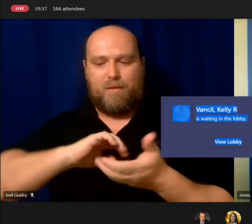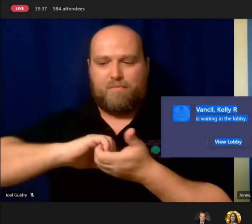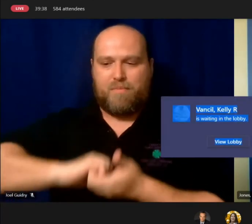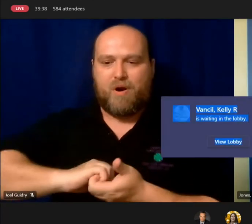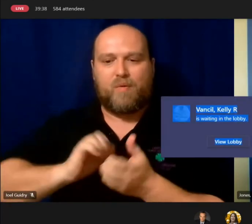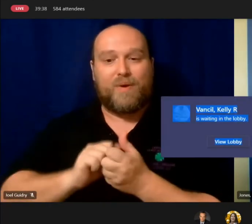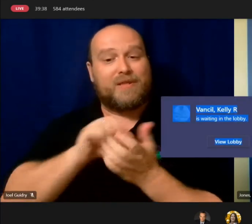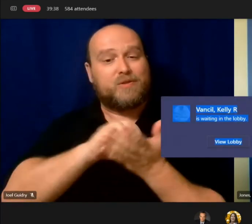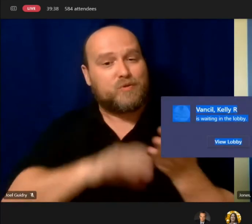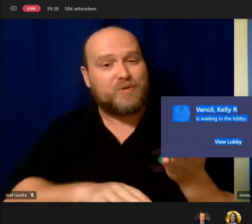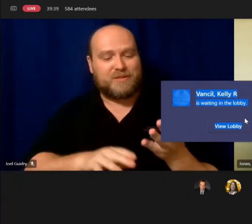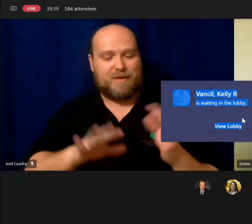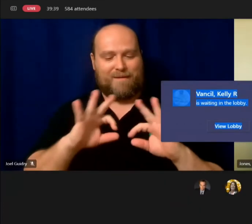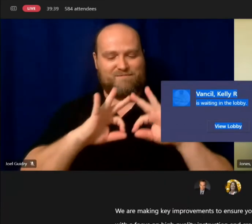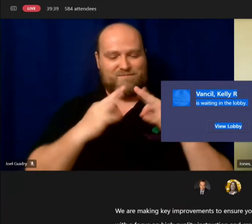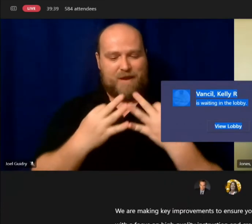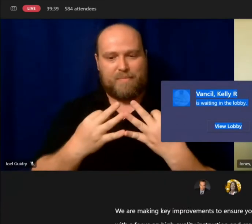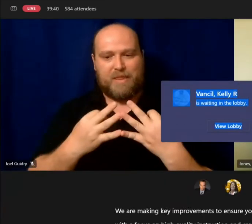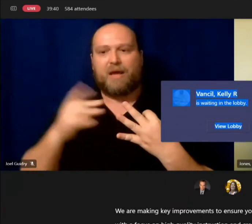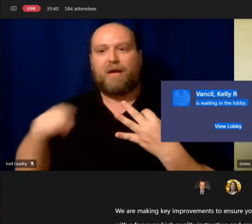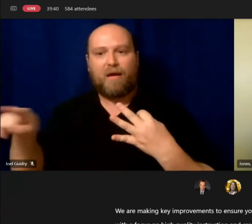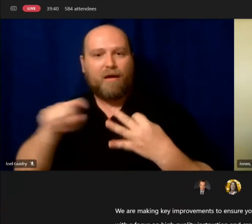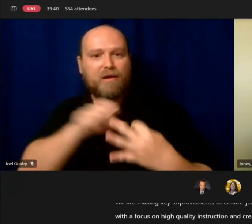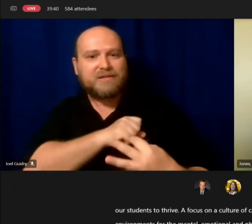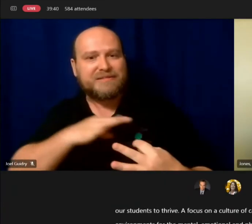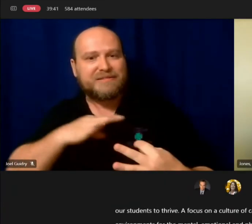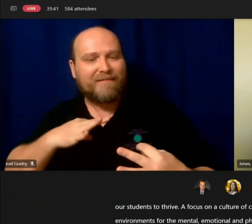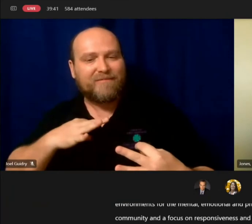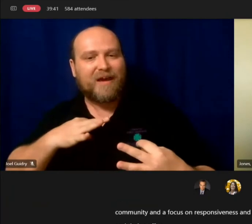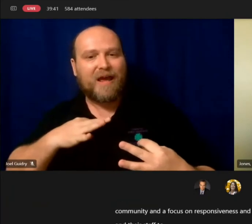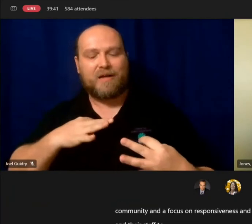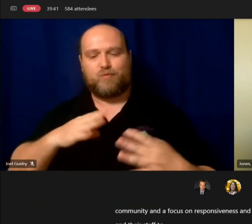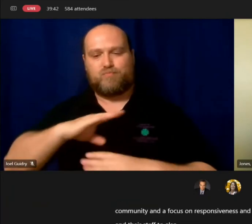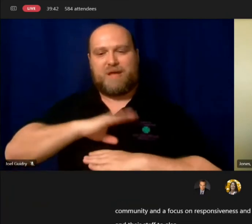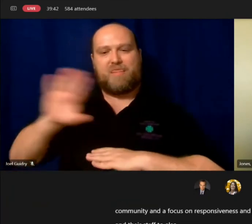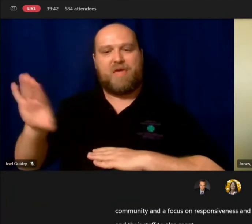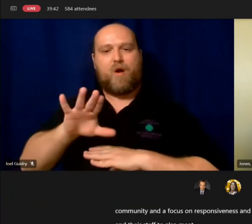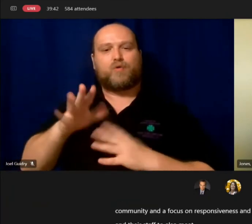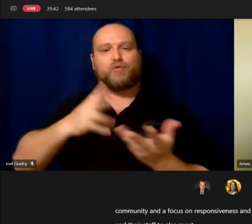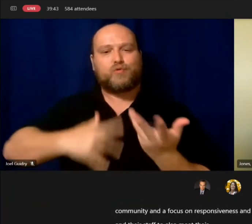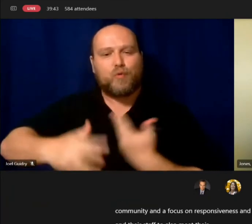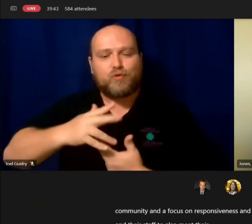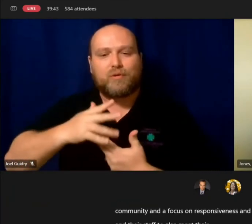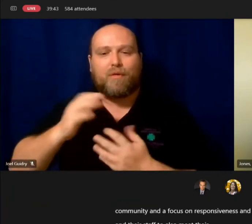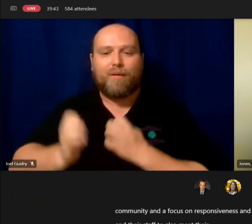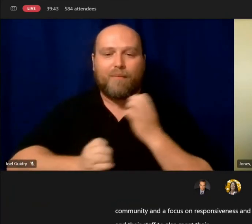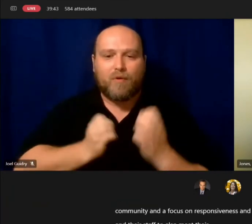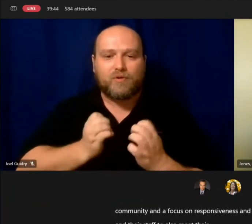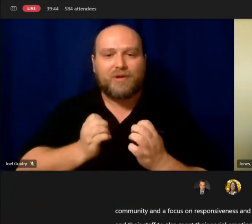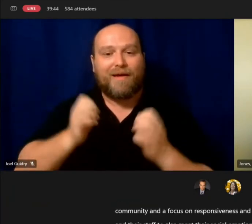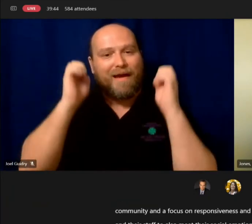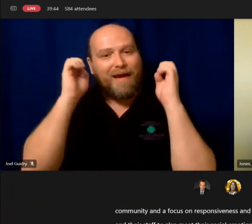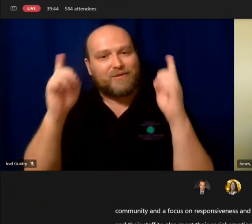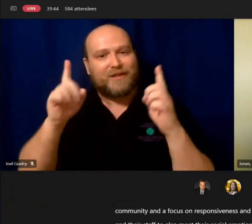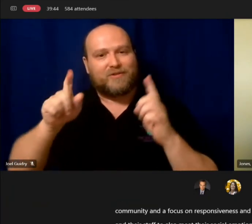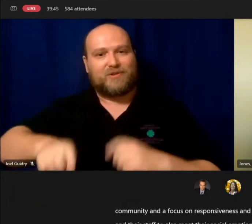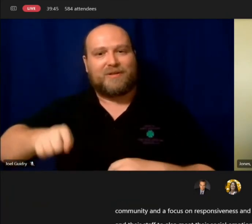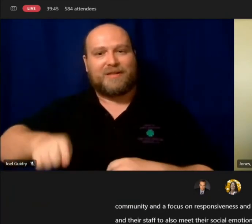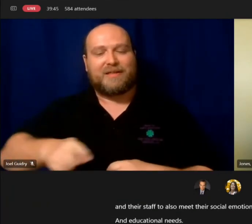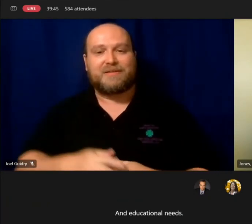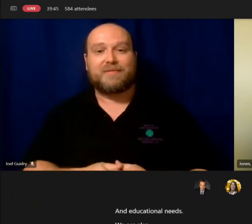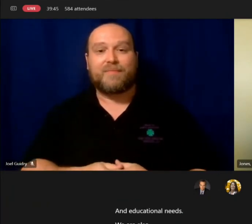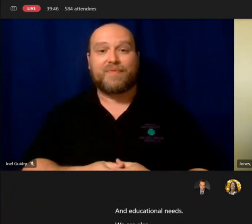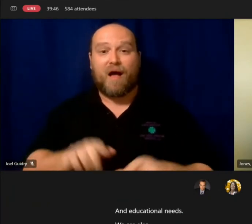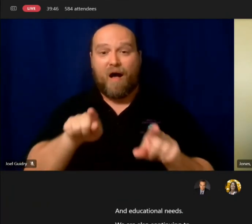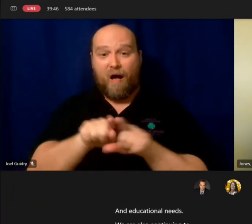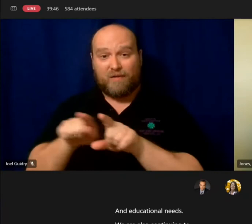staff to also meet their social, emotional, and educational needs. We are also continuing to center the health